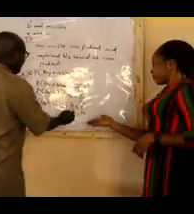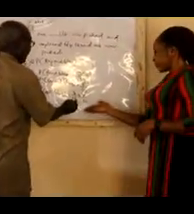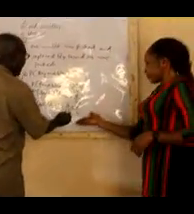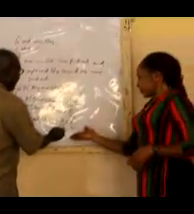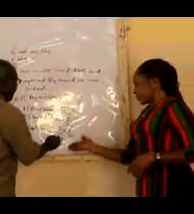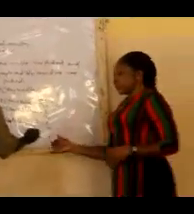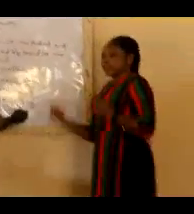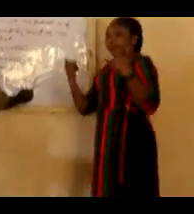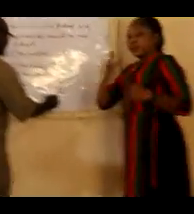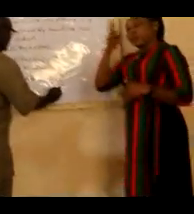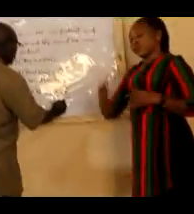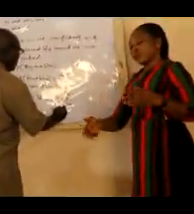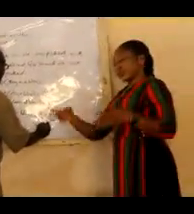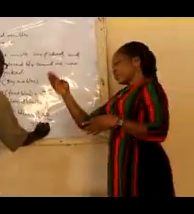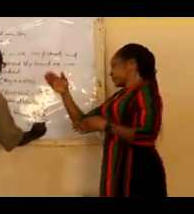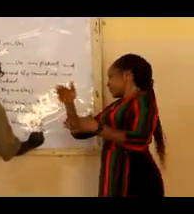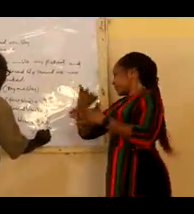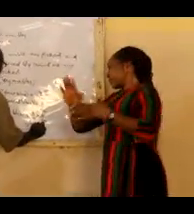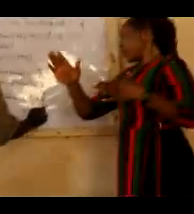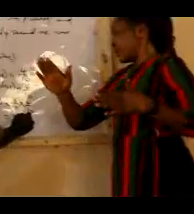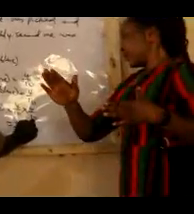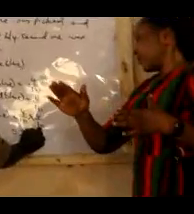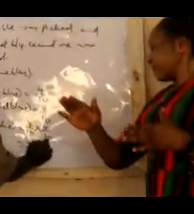here, 4 divided 16 will give you